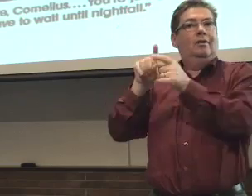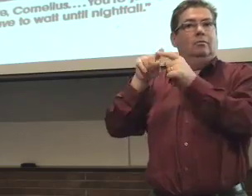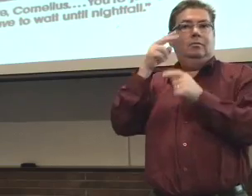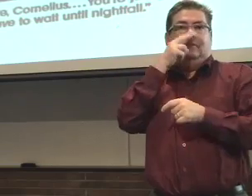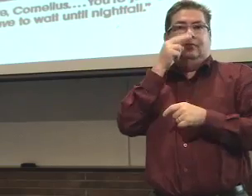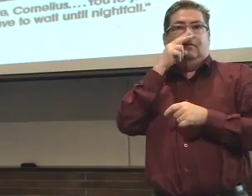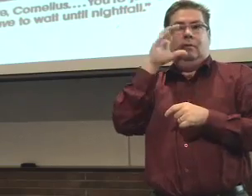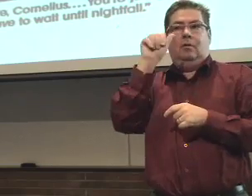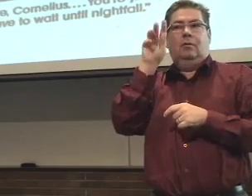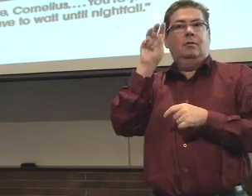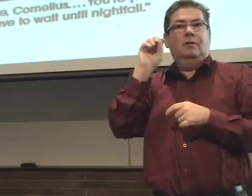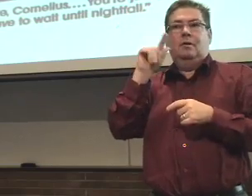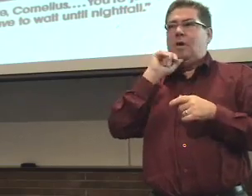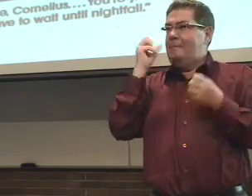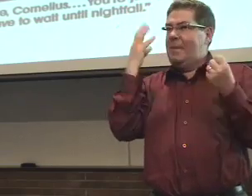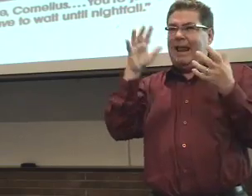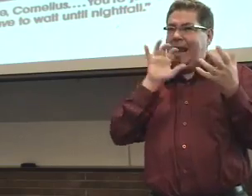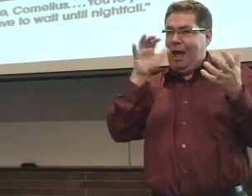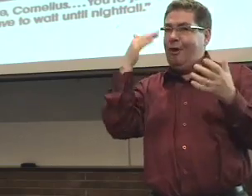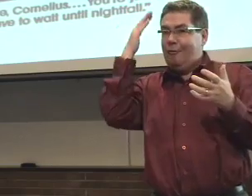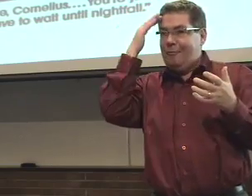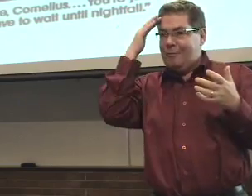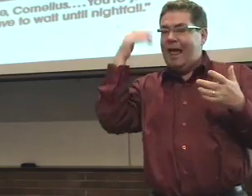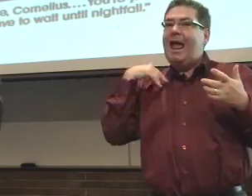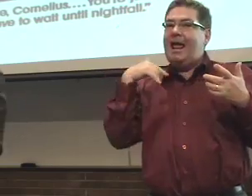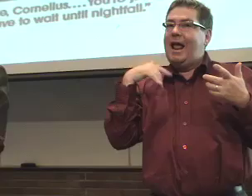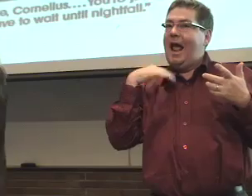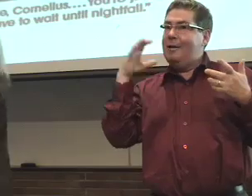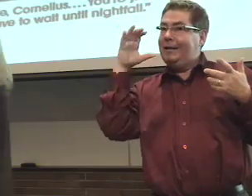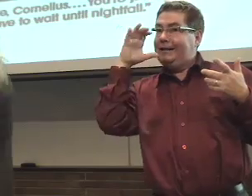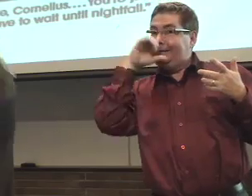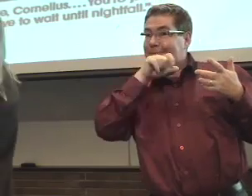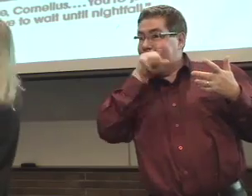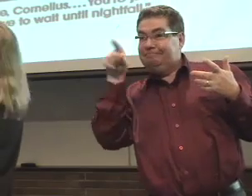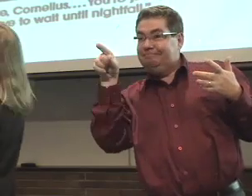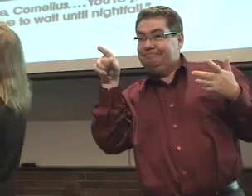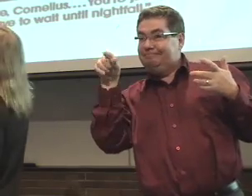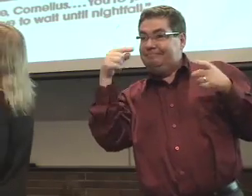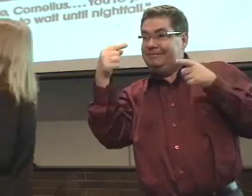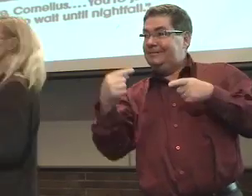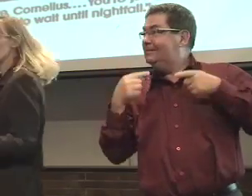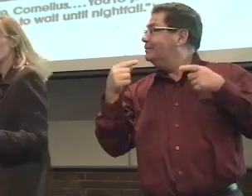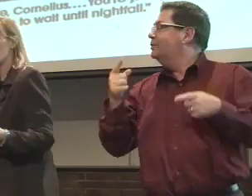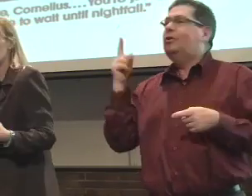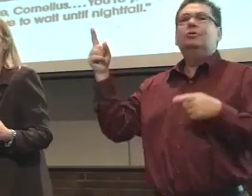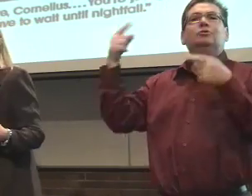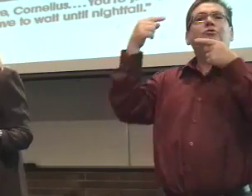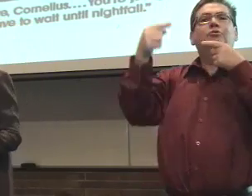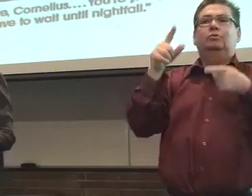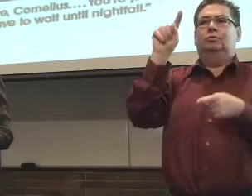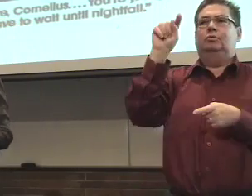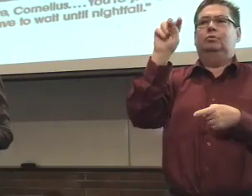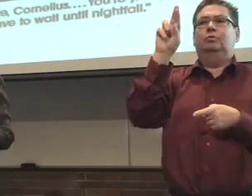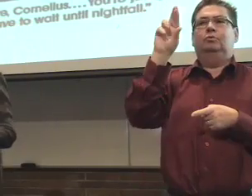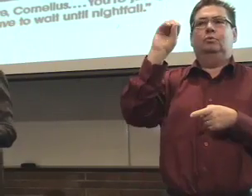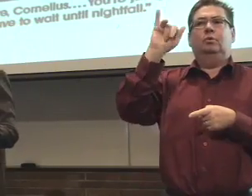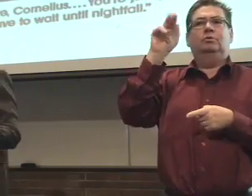And not many people are laughing, so I'm going to guess. This is a story about the Trojan horse. Back in